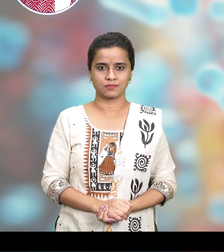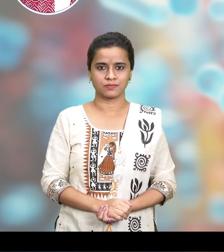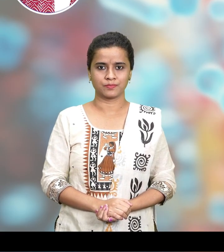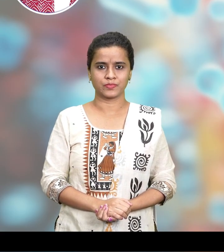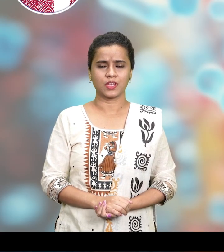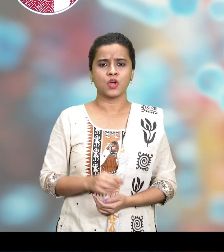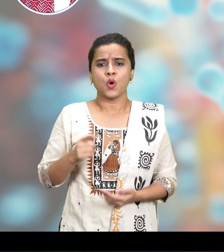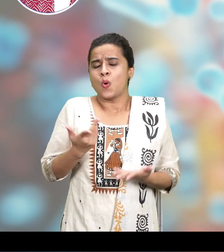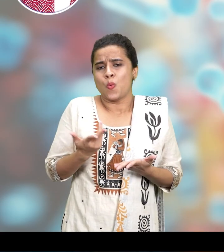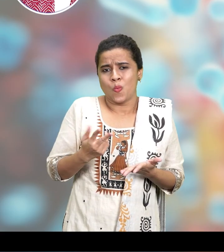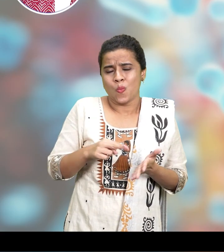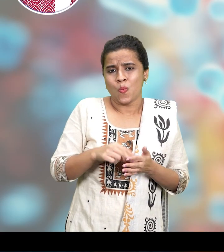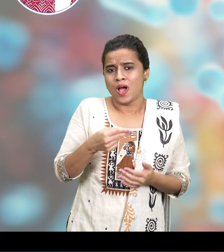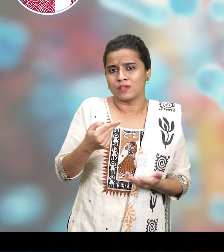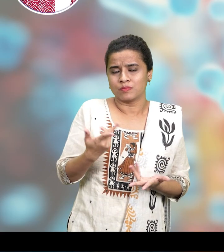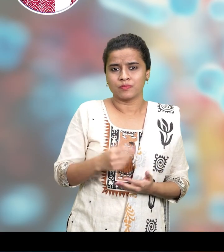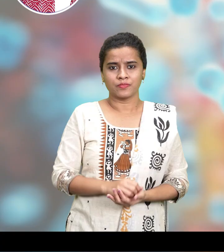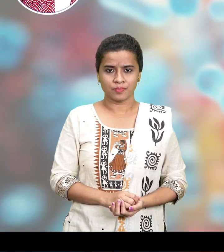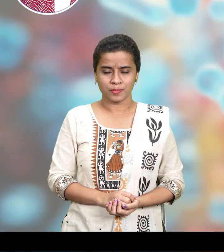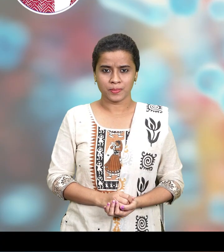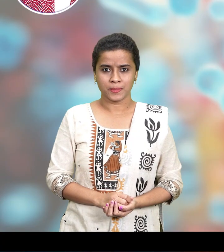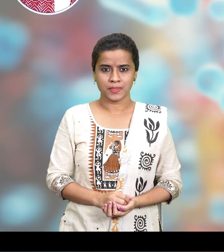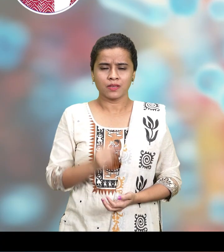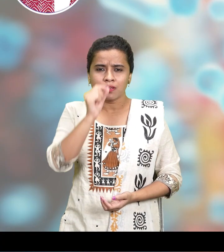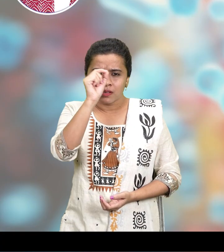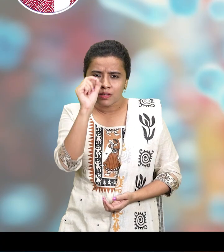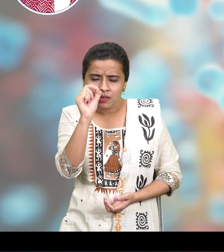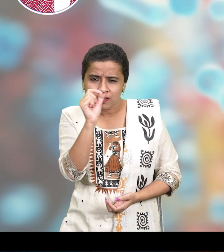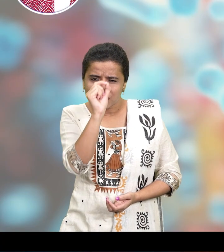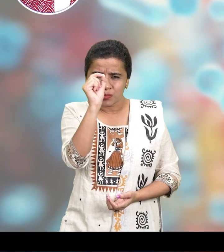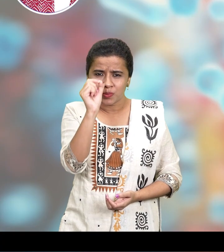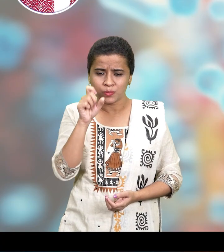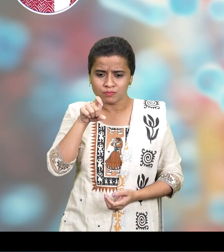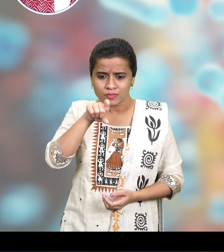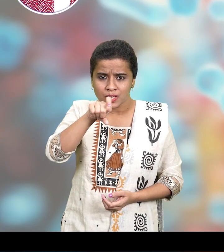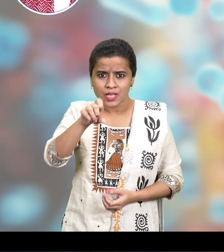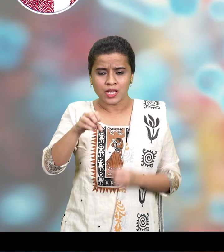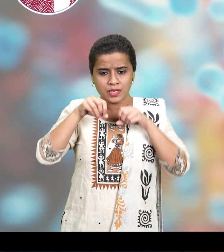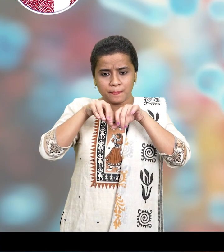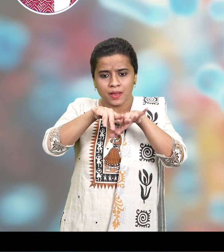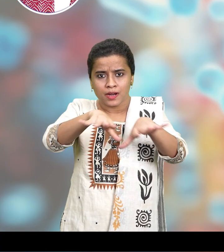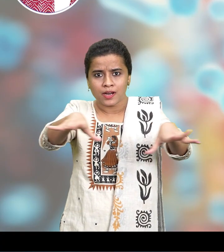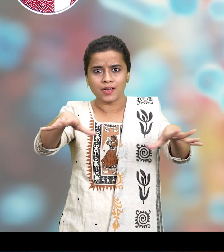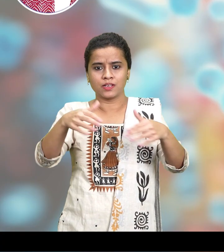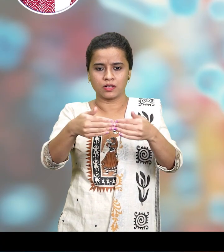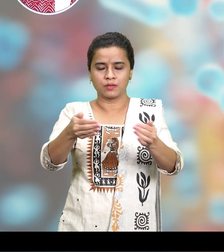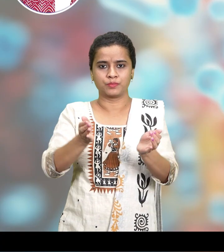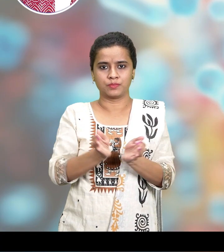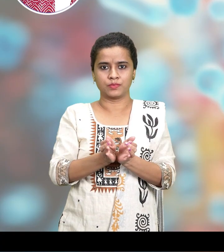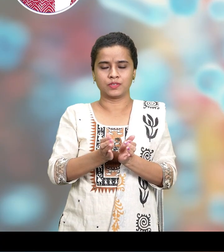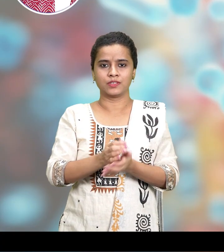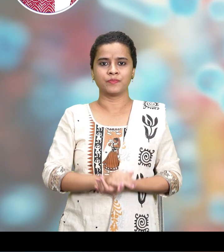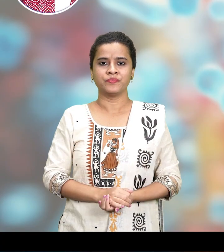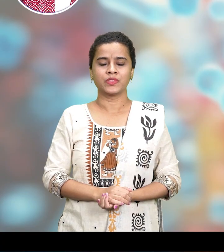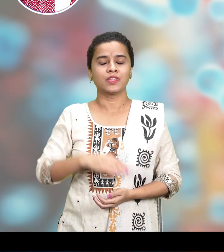This is because the microbes can spread in the community and